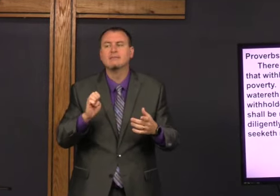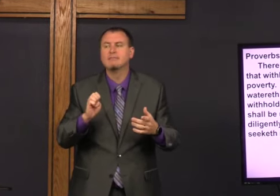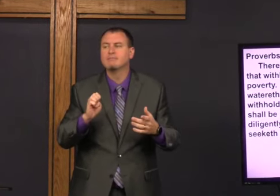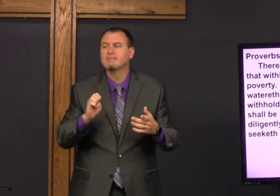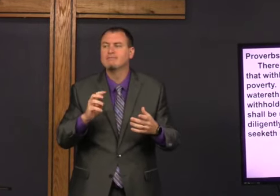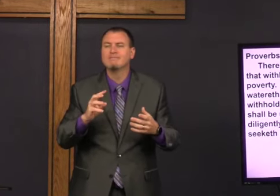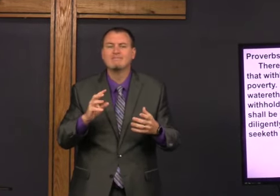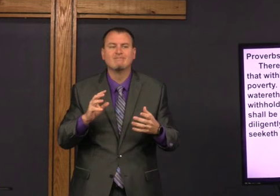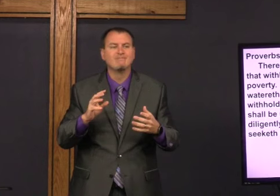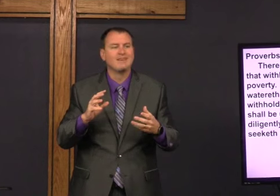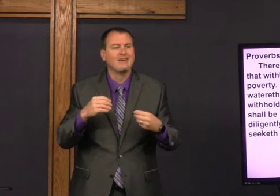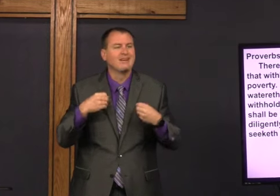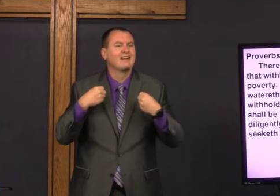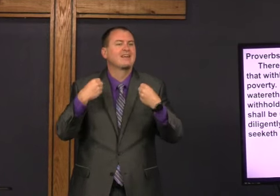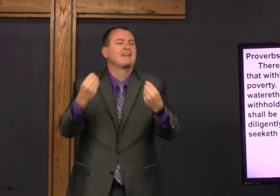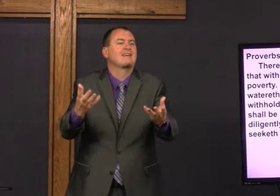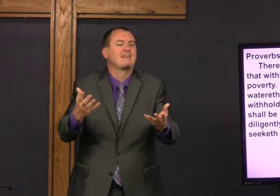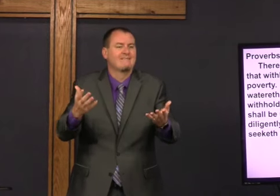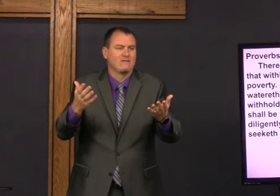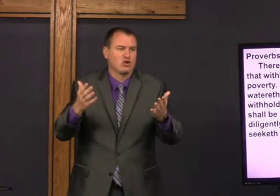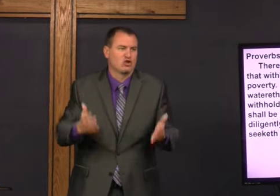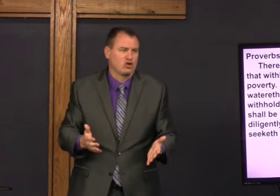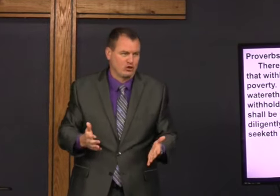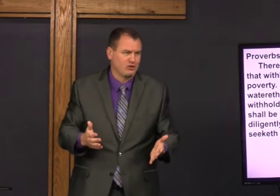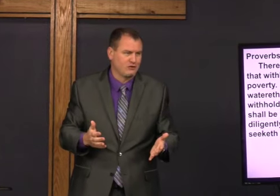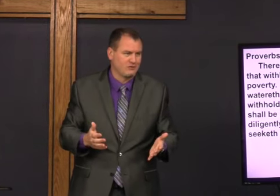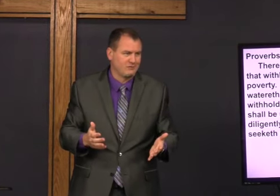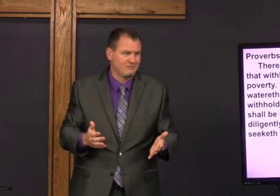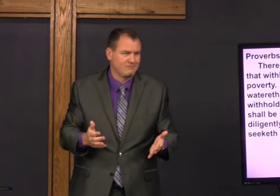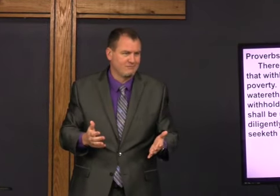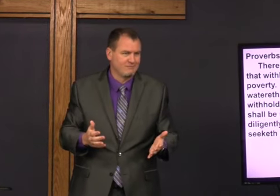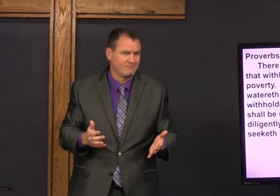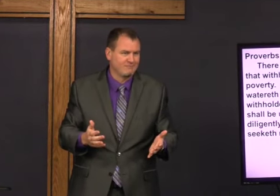An opportunity to be a giver.